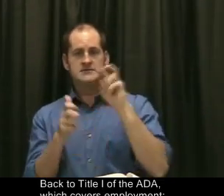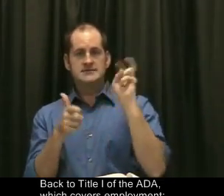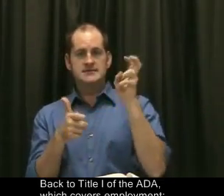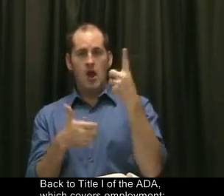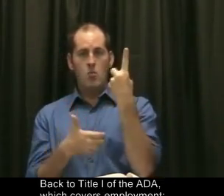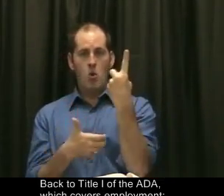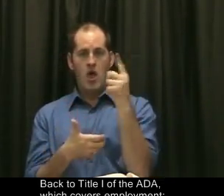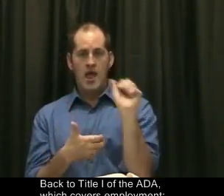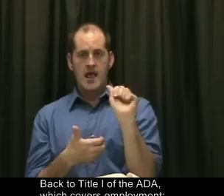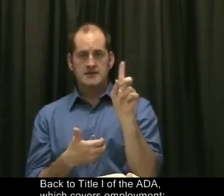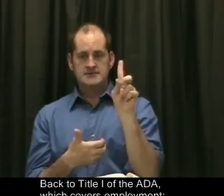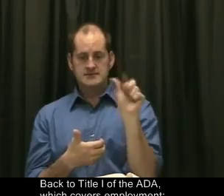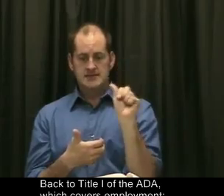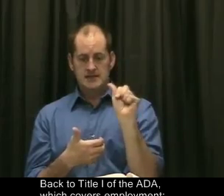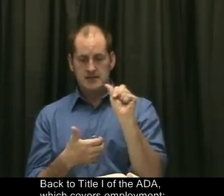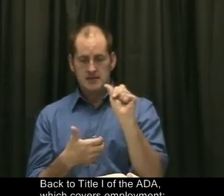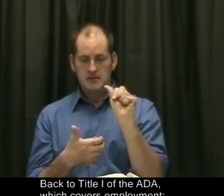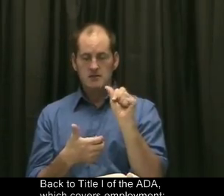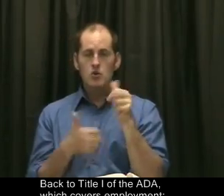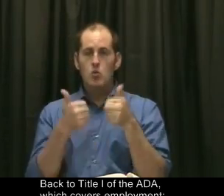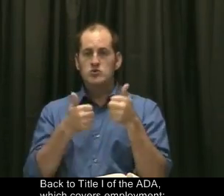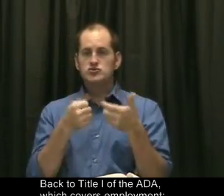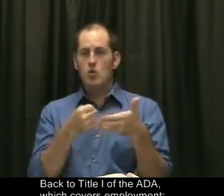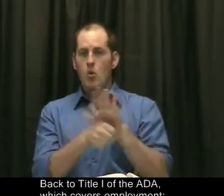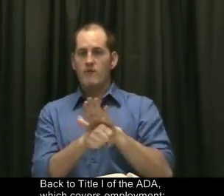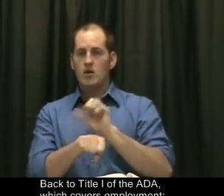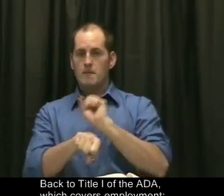Back to Title I of the ADA, which covers employment.